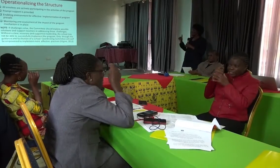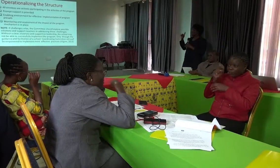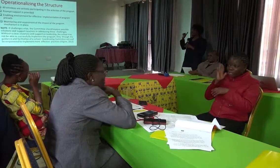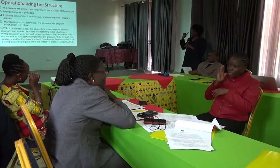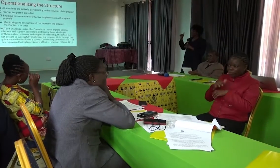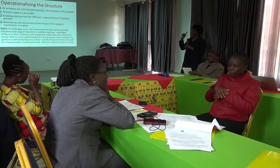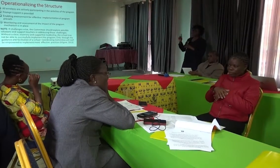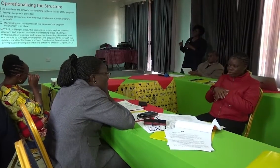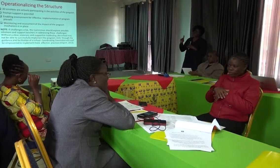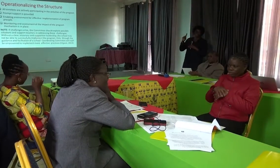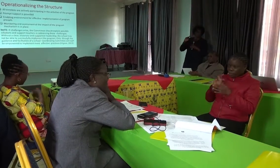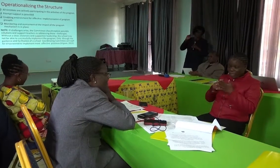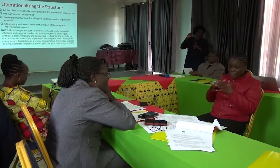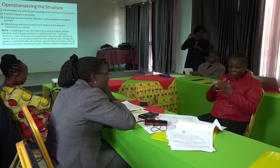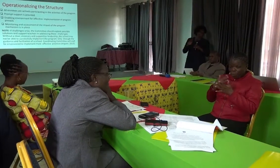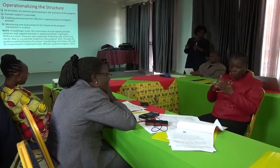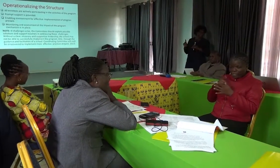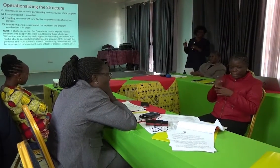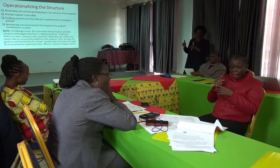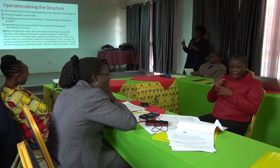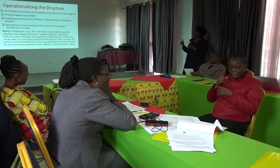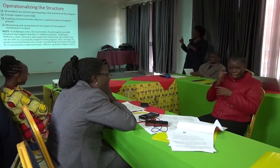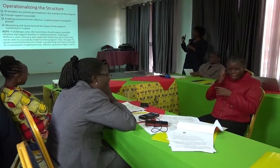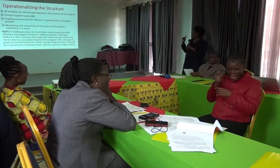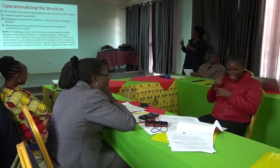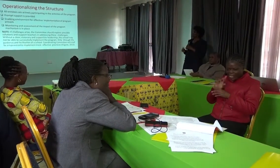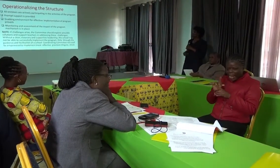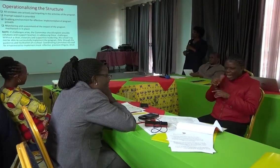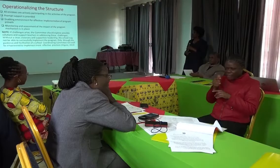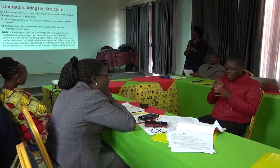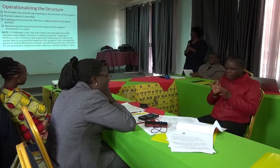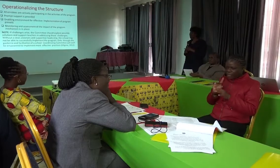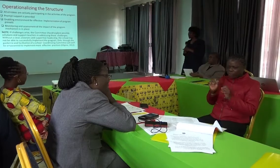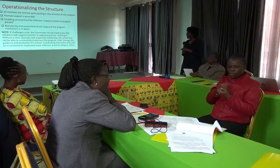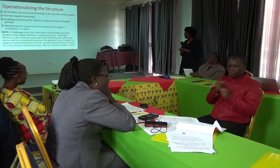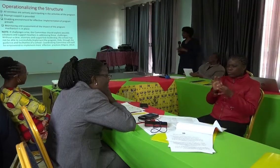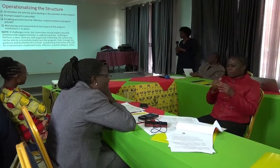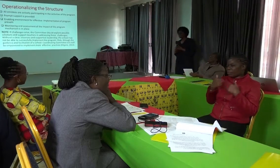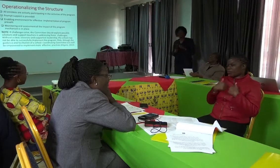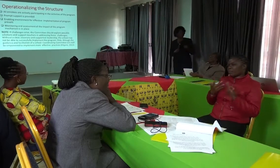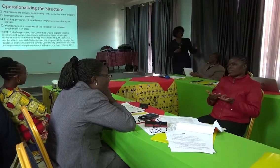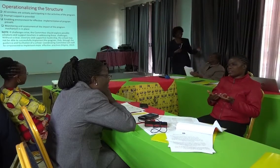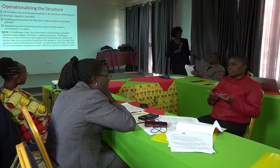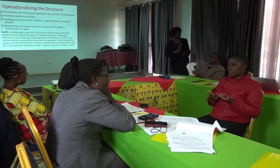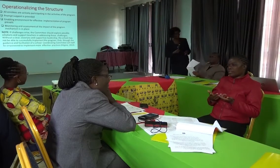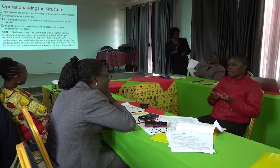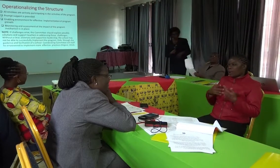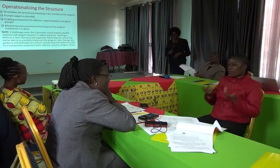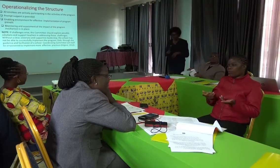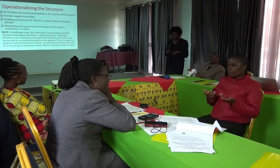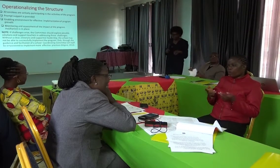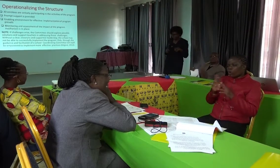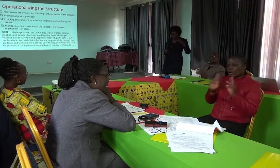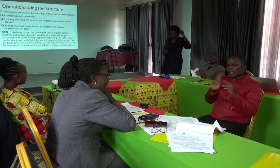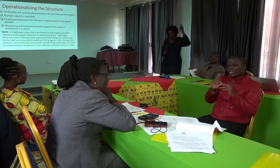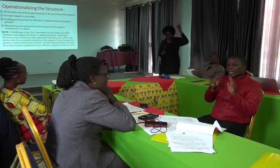the impact, not even of ongoing, of the impact of the program. There should be a mechanism,